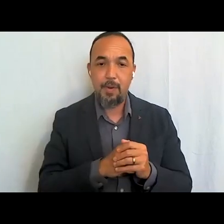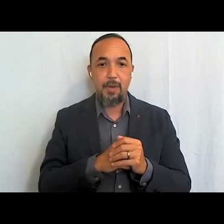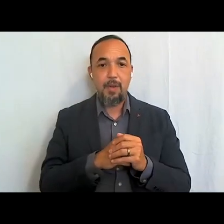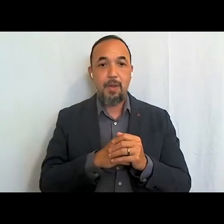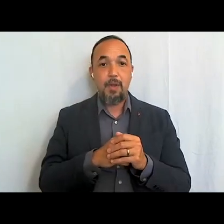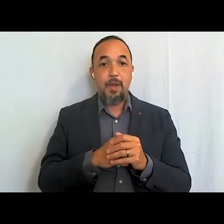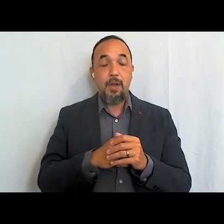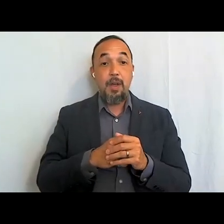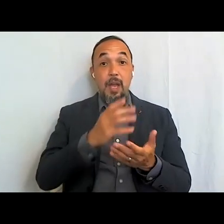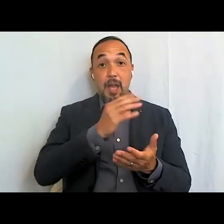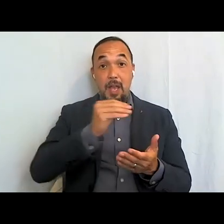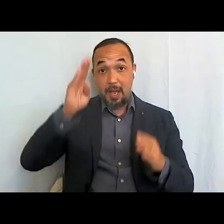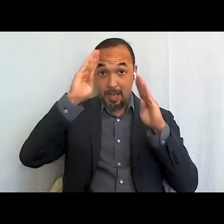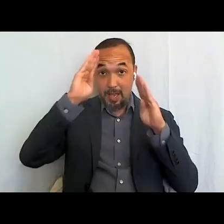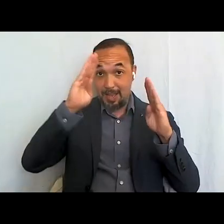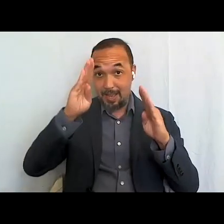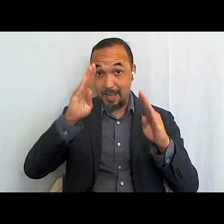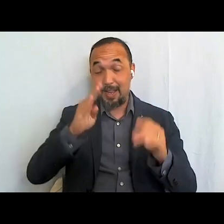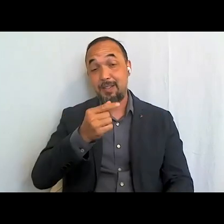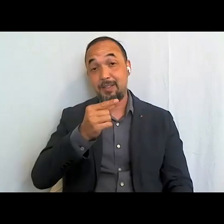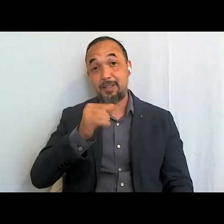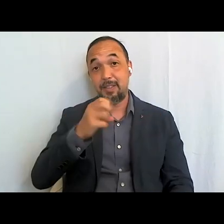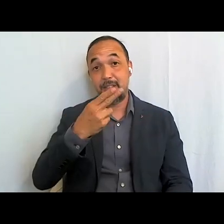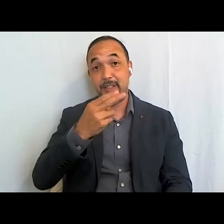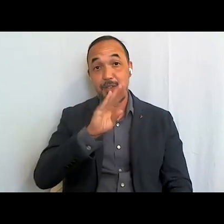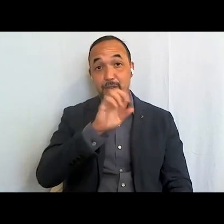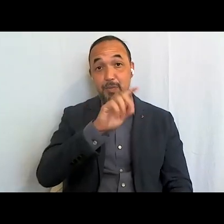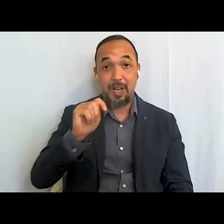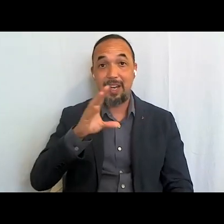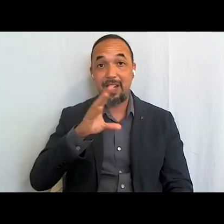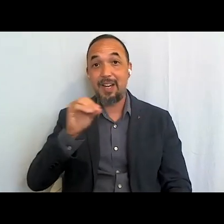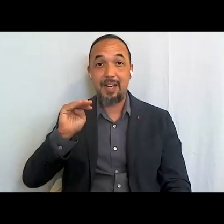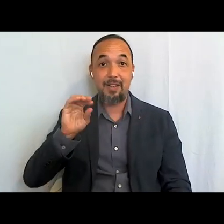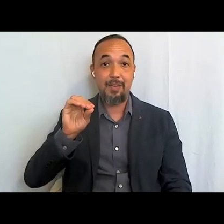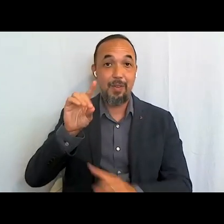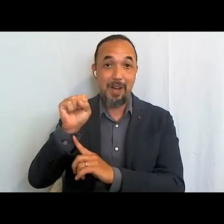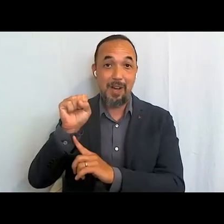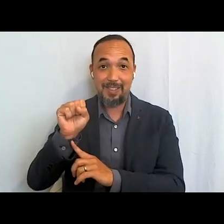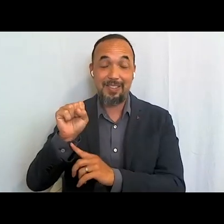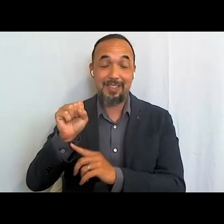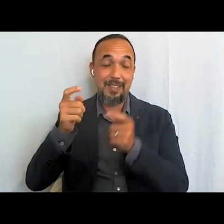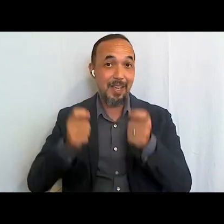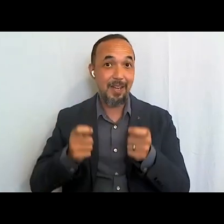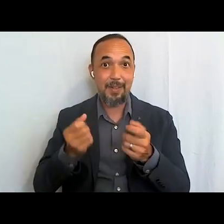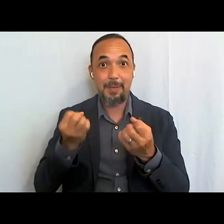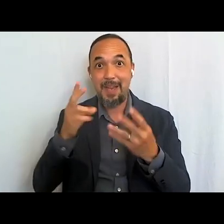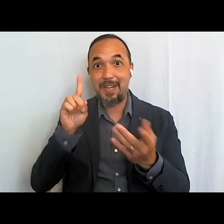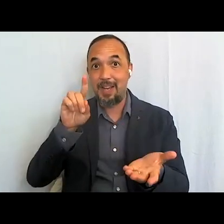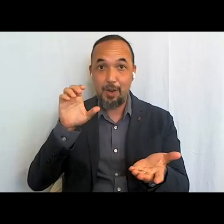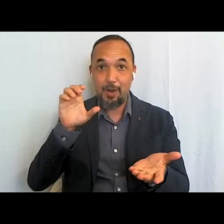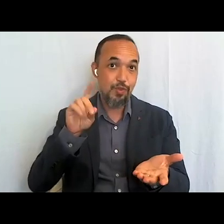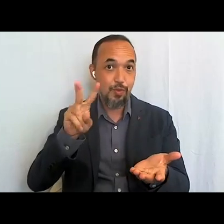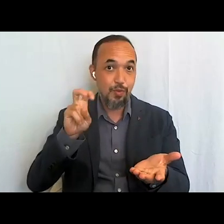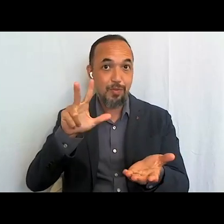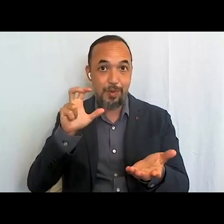to GISHbot and the moderators there who are handling hundreds of posts per day right now. Woo! And the website. You can